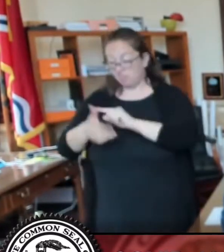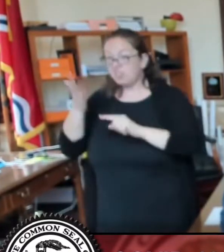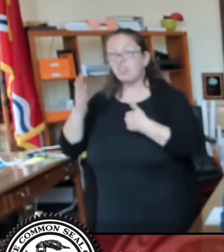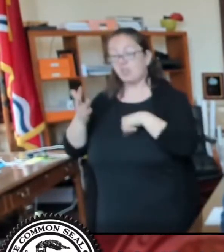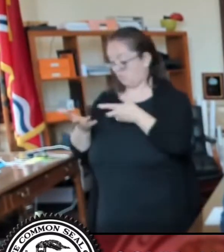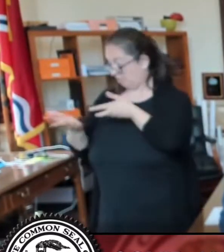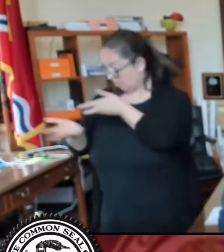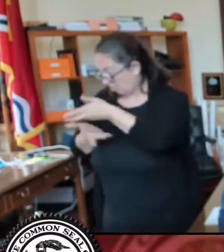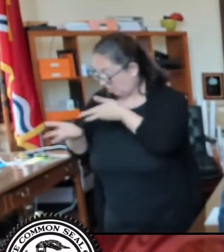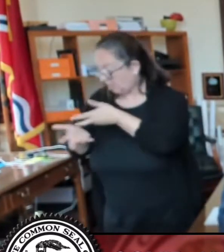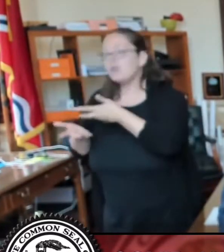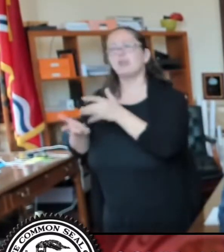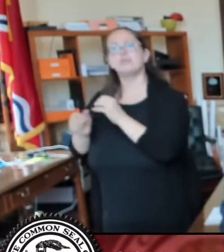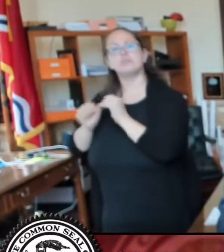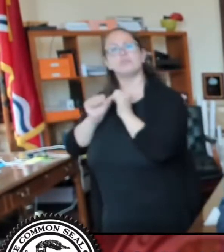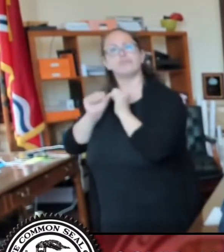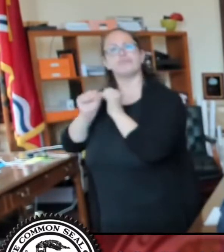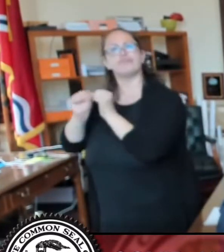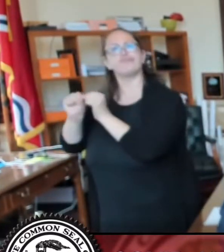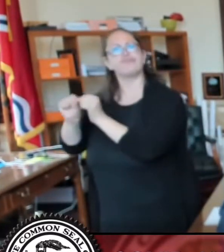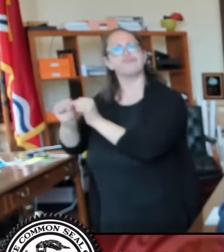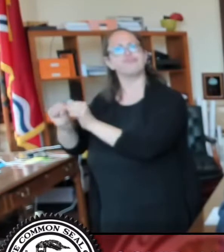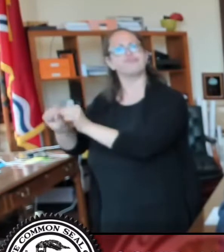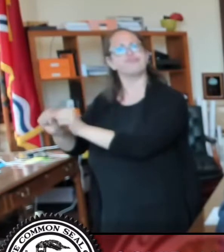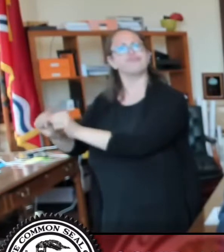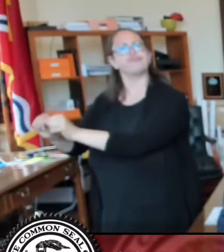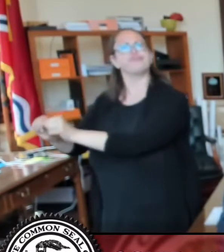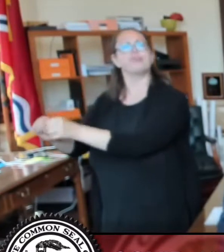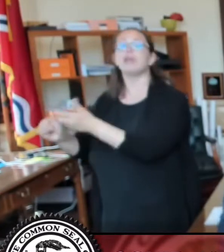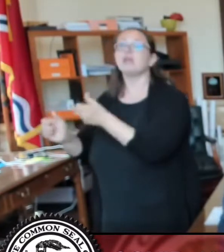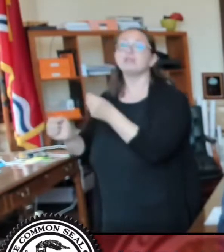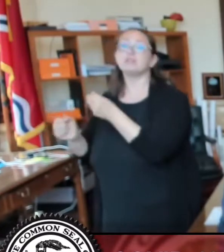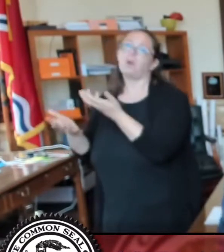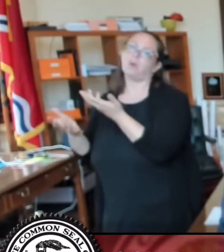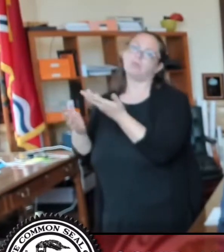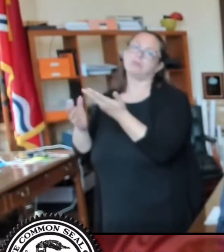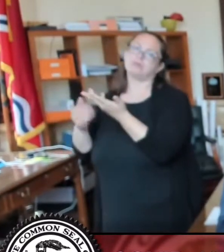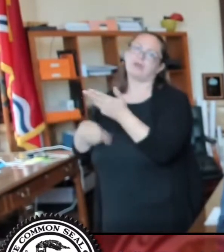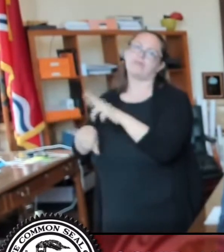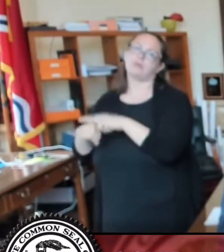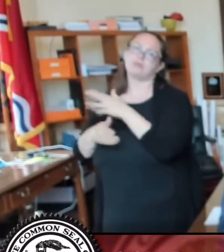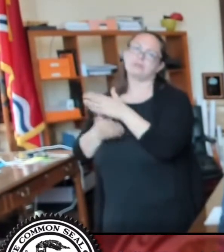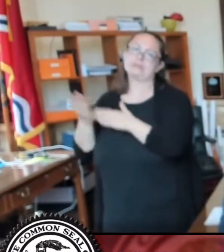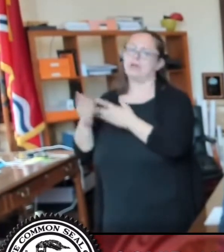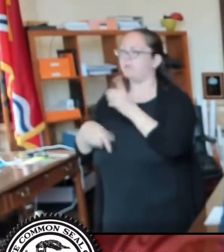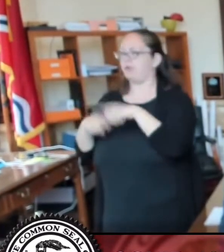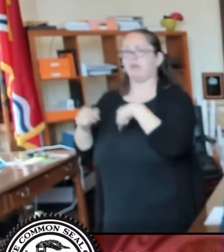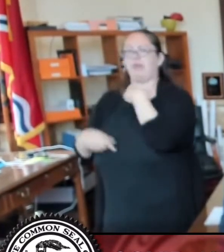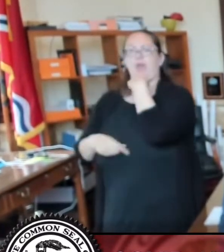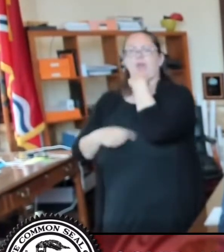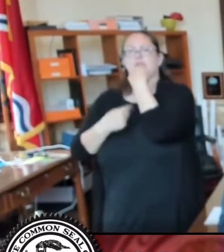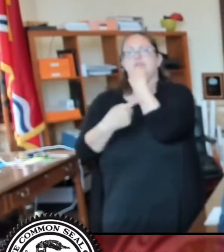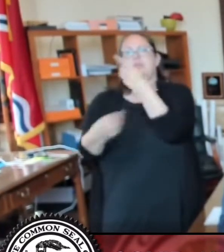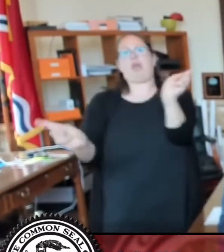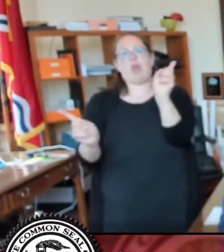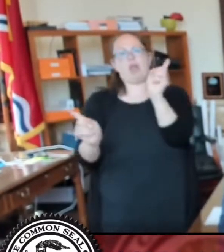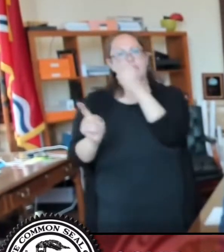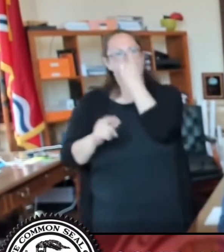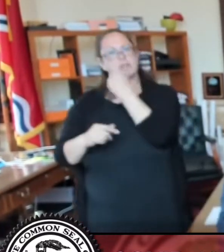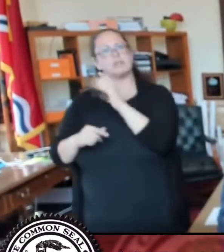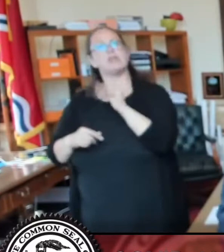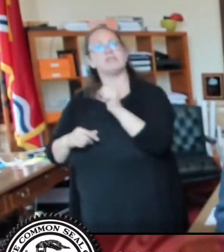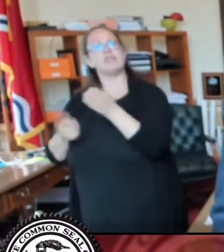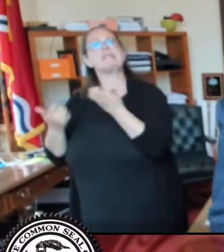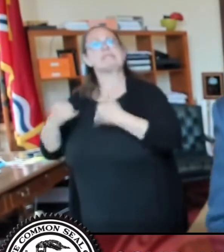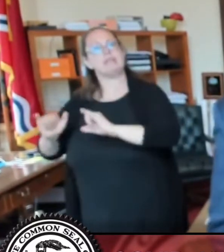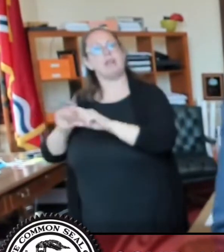are ongoing, and therefore there will be some things that we will not be able to share, but I certainly invite all of your questions.